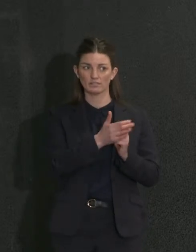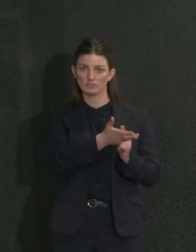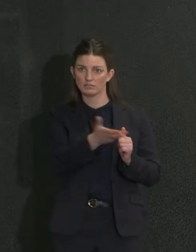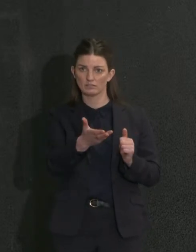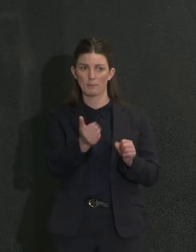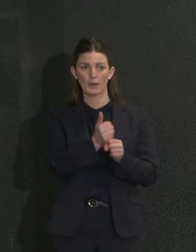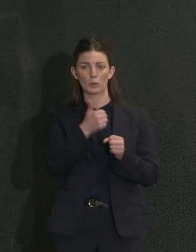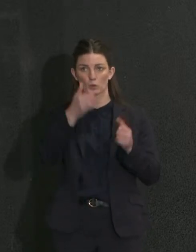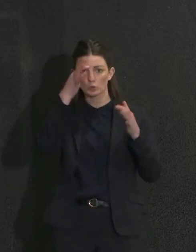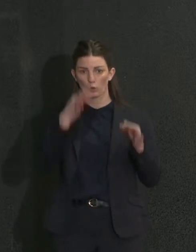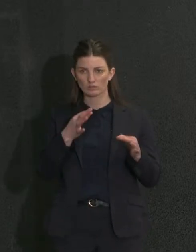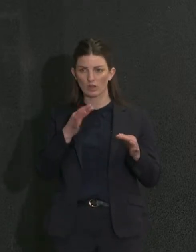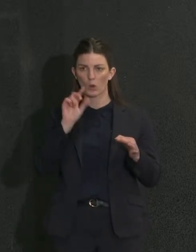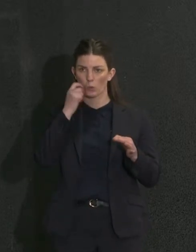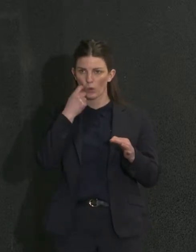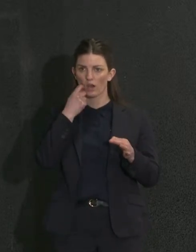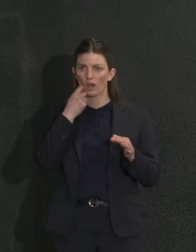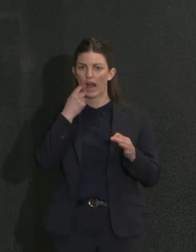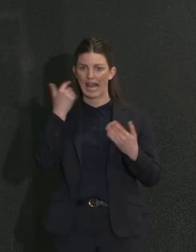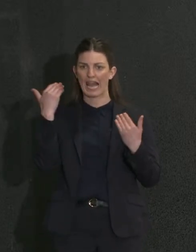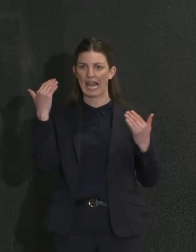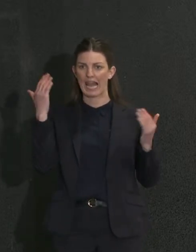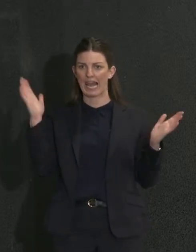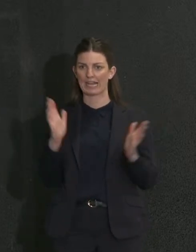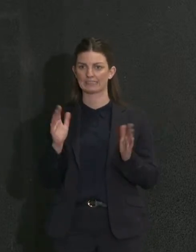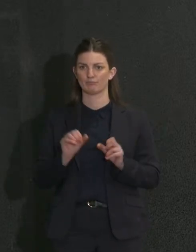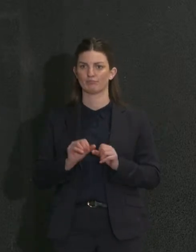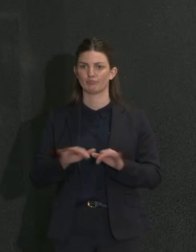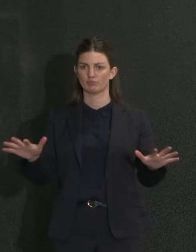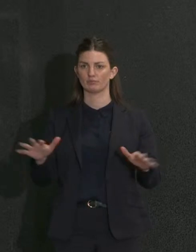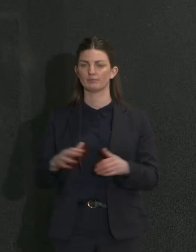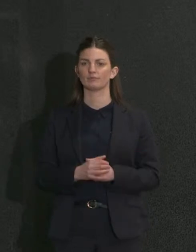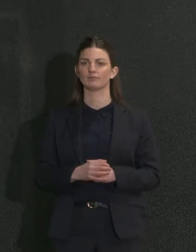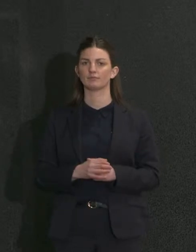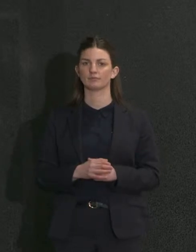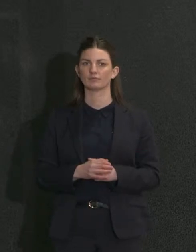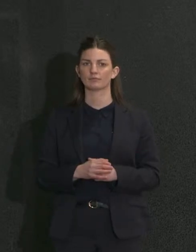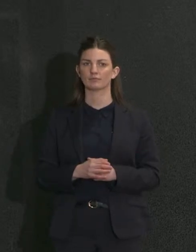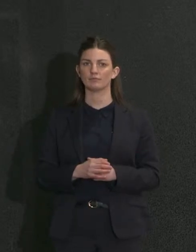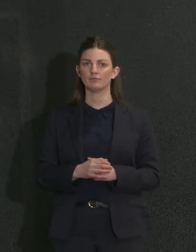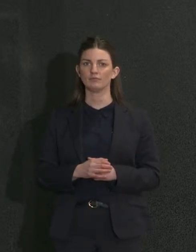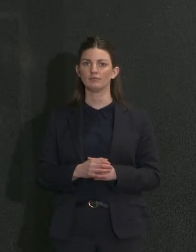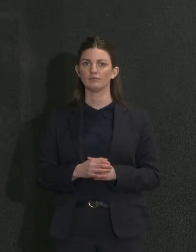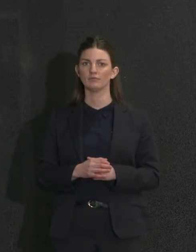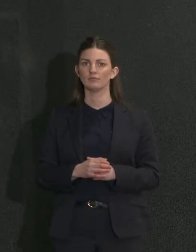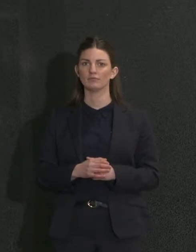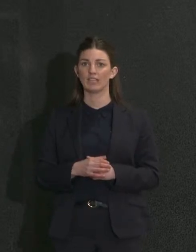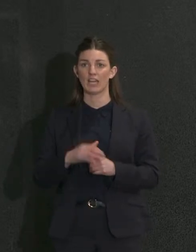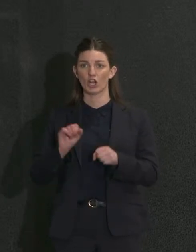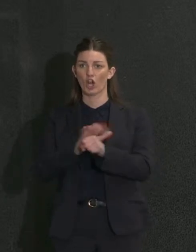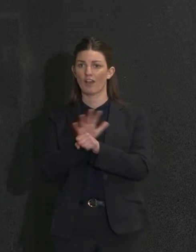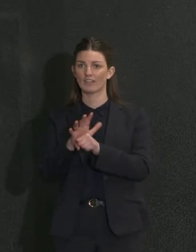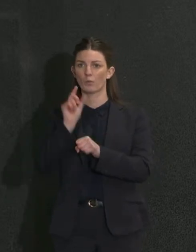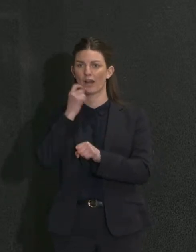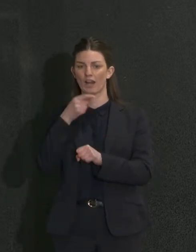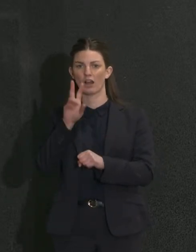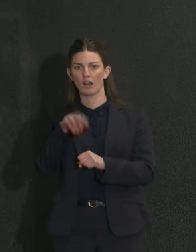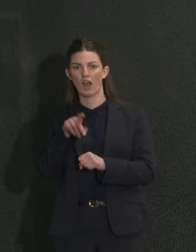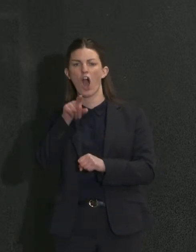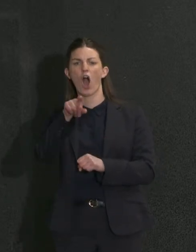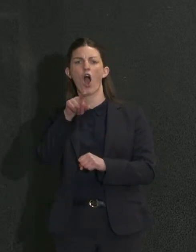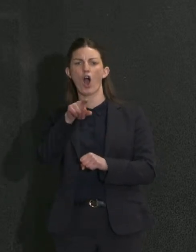this. The alternative, no one gets a leave pass from this. It doesn't care who you are. or where you're from,